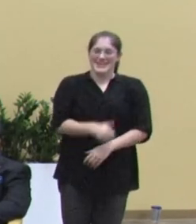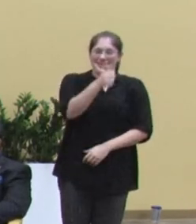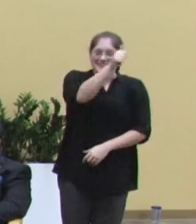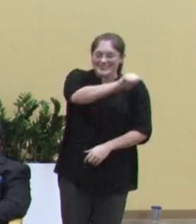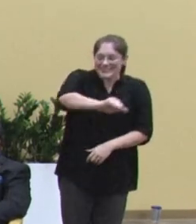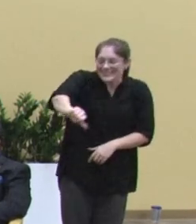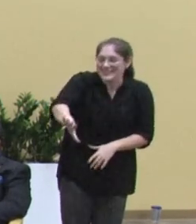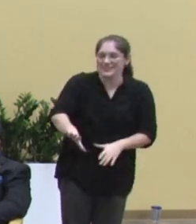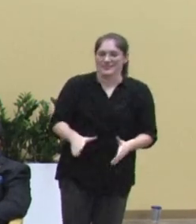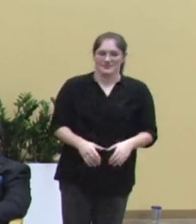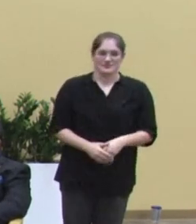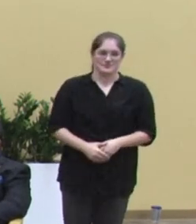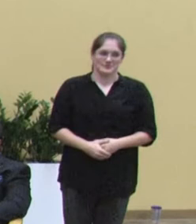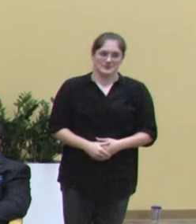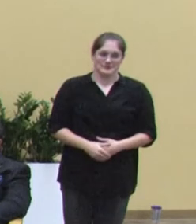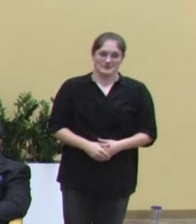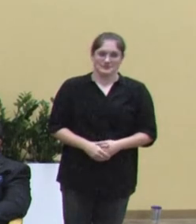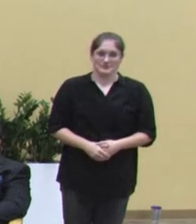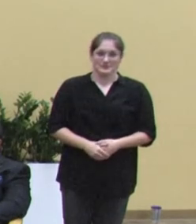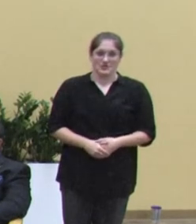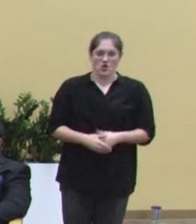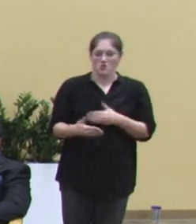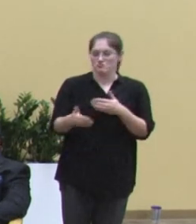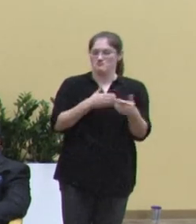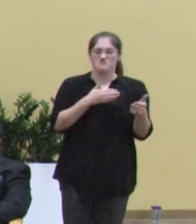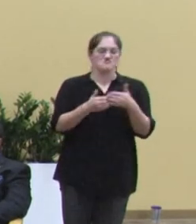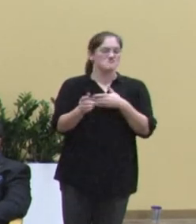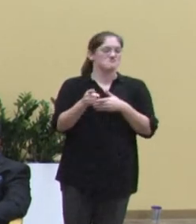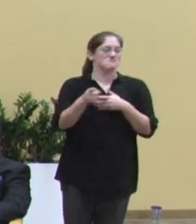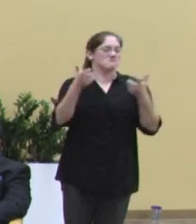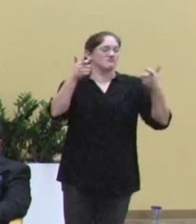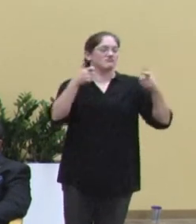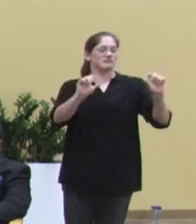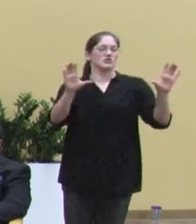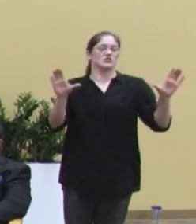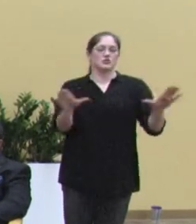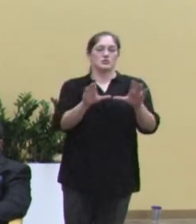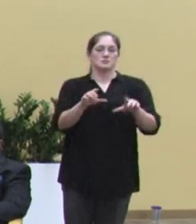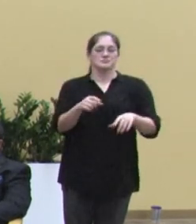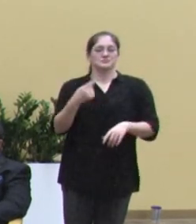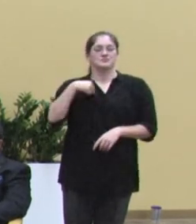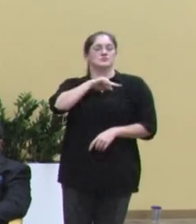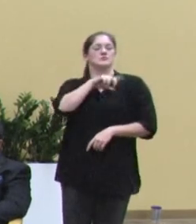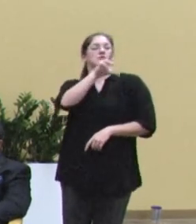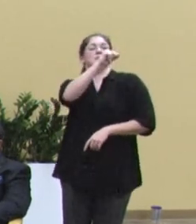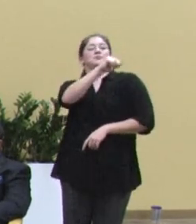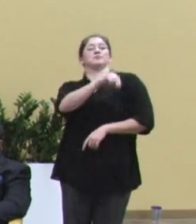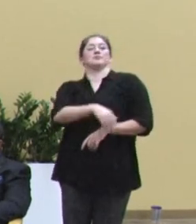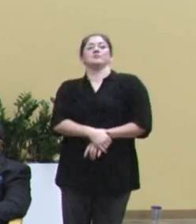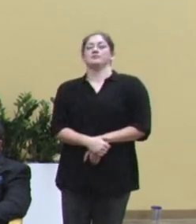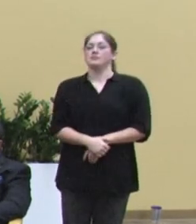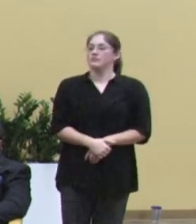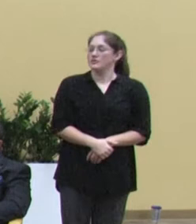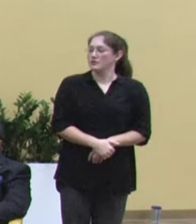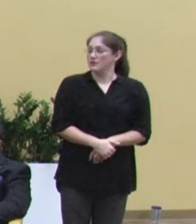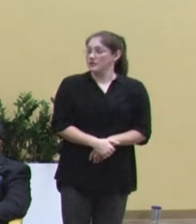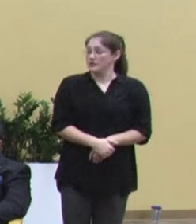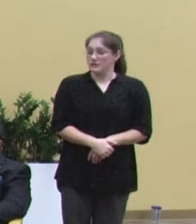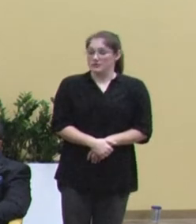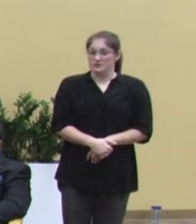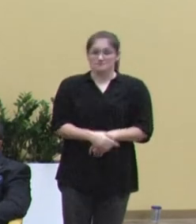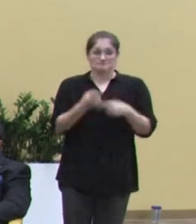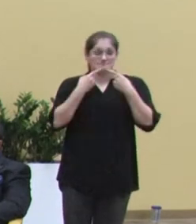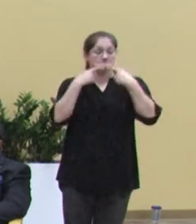Anything. Because they said, whatever he tries to do, we're going to say no. So to have achieved waking